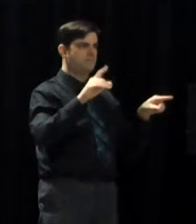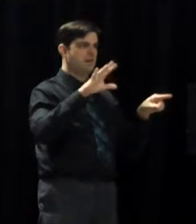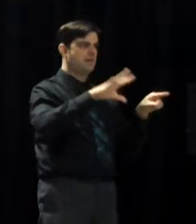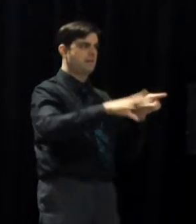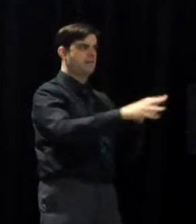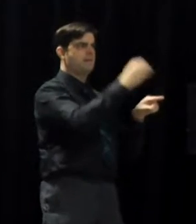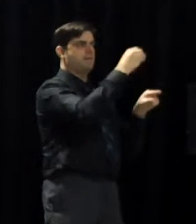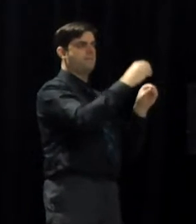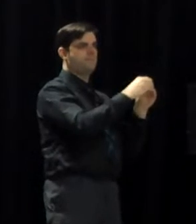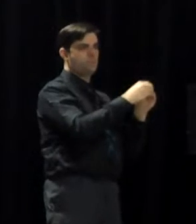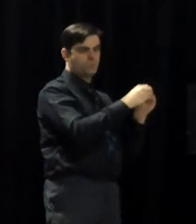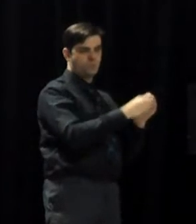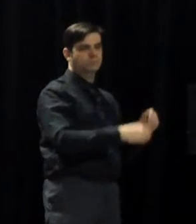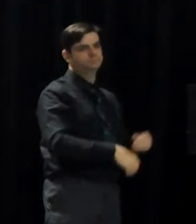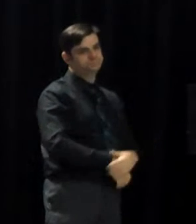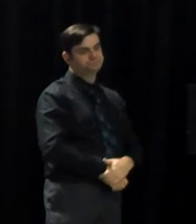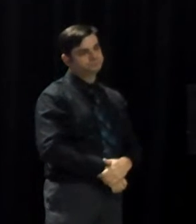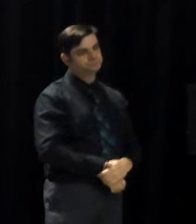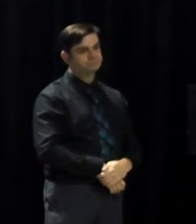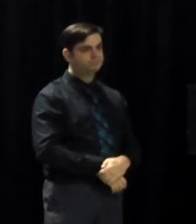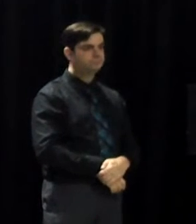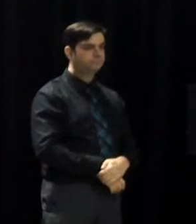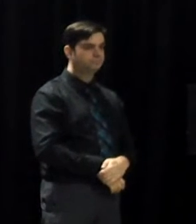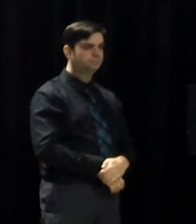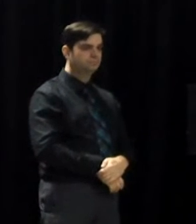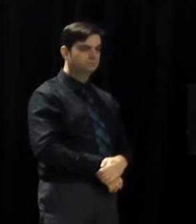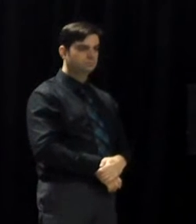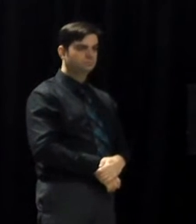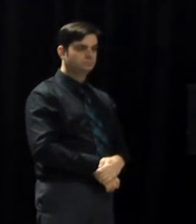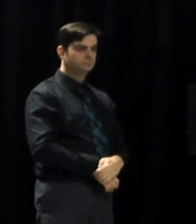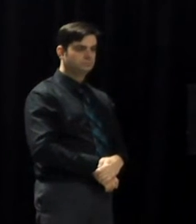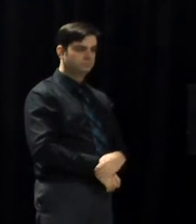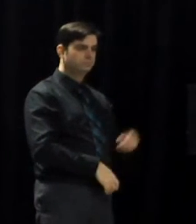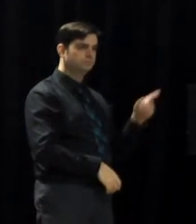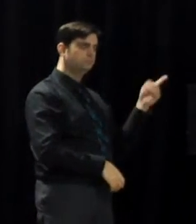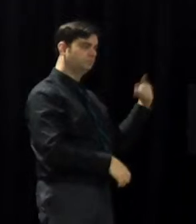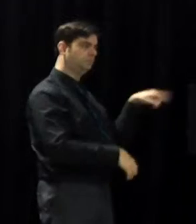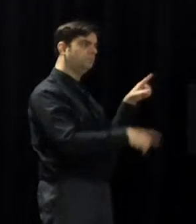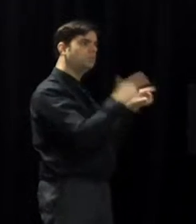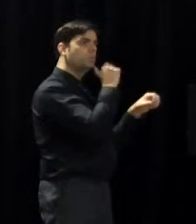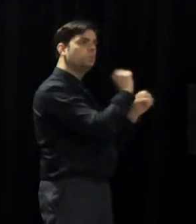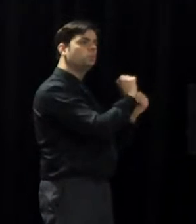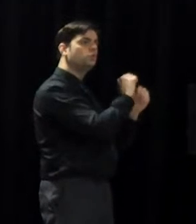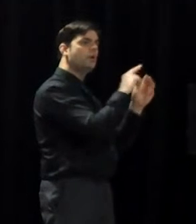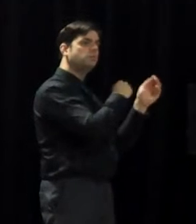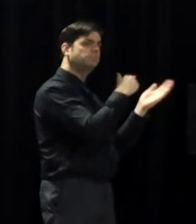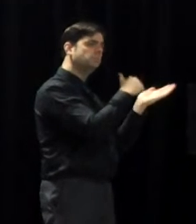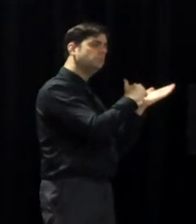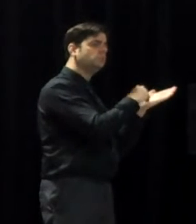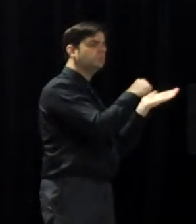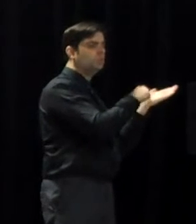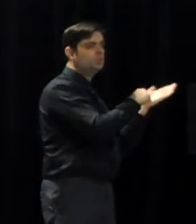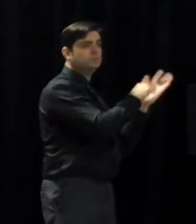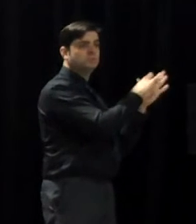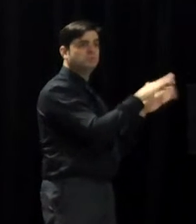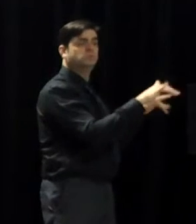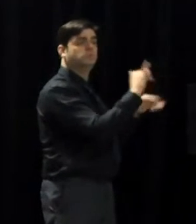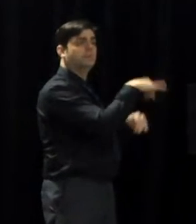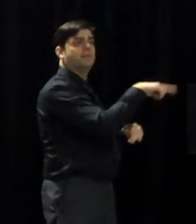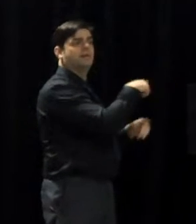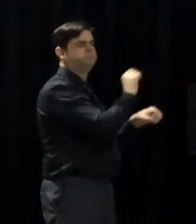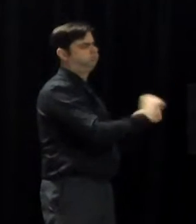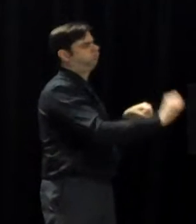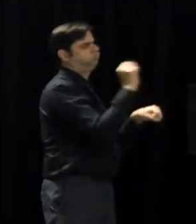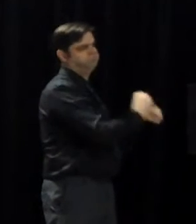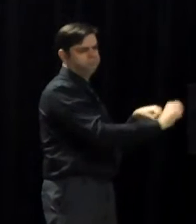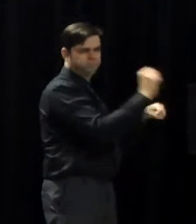hospitals are working very hard, and they're working very long hours. There still is room for more sick people, but that